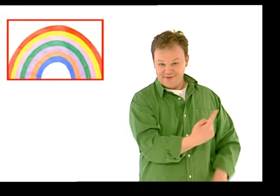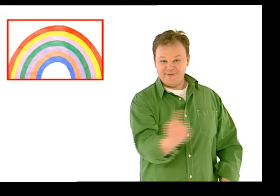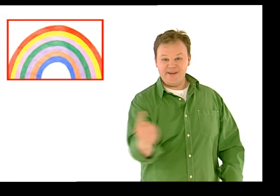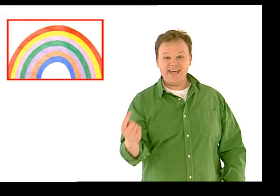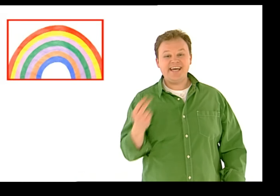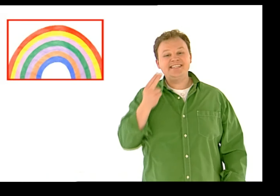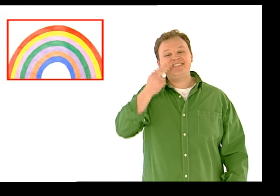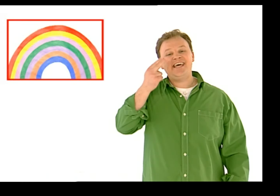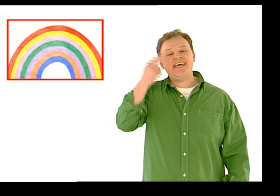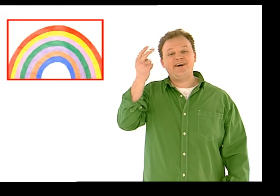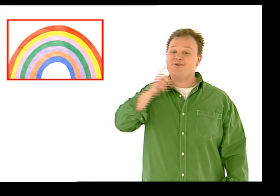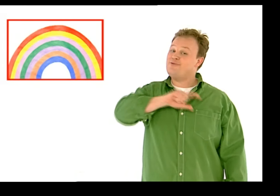We can